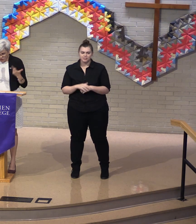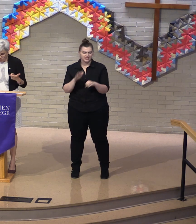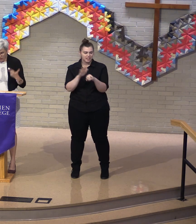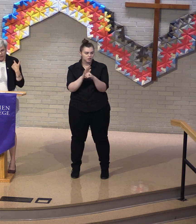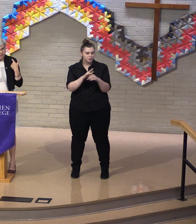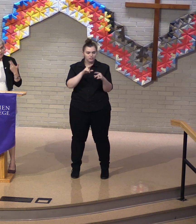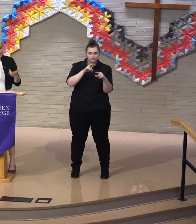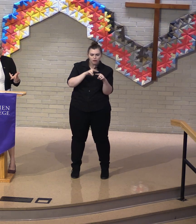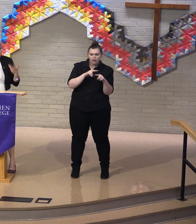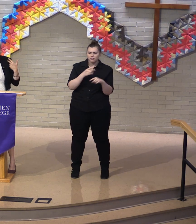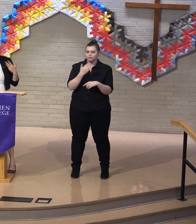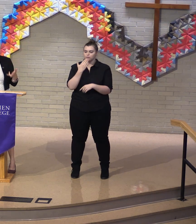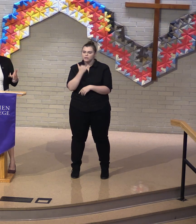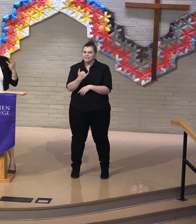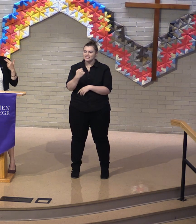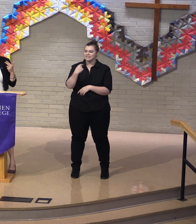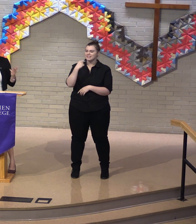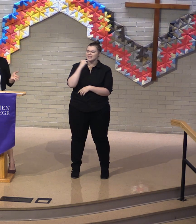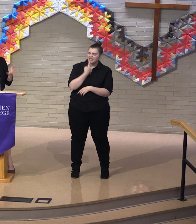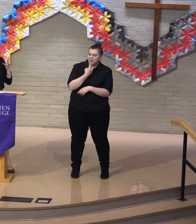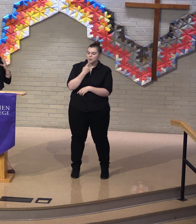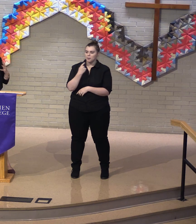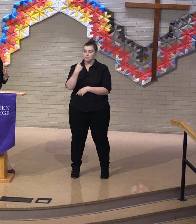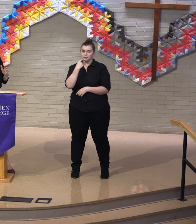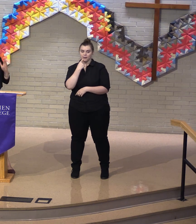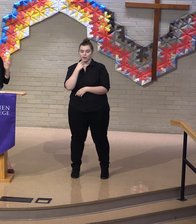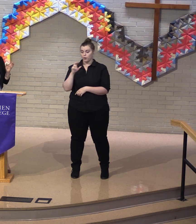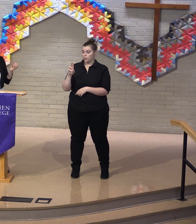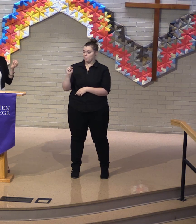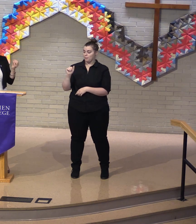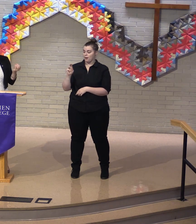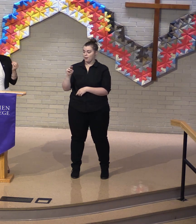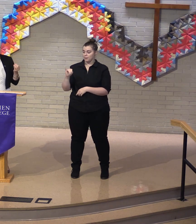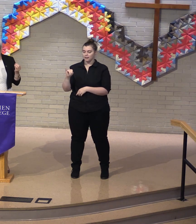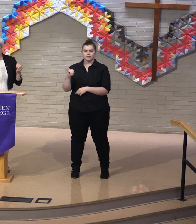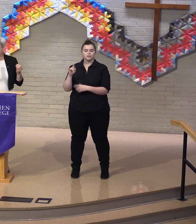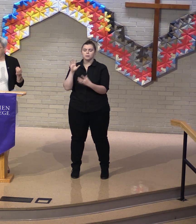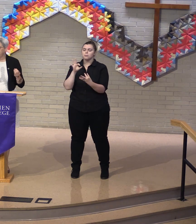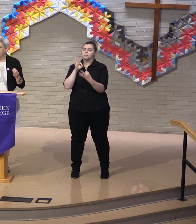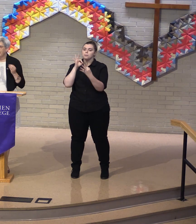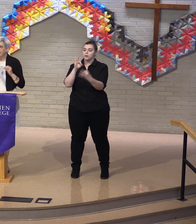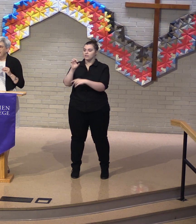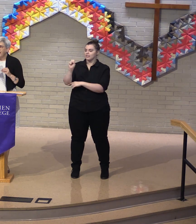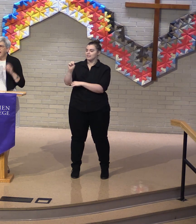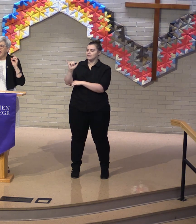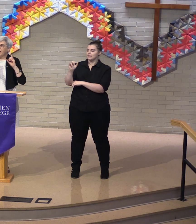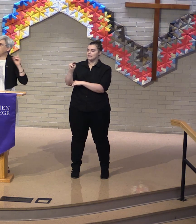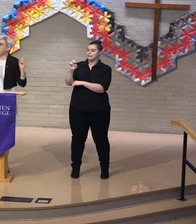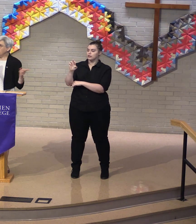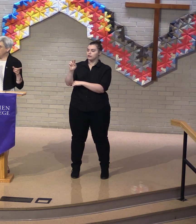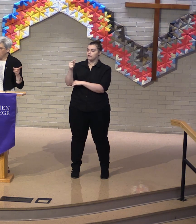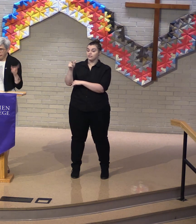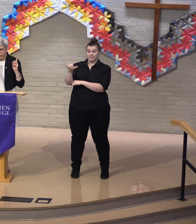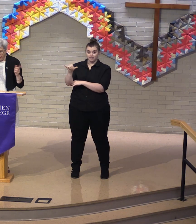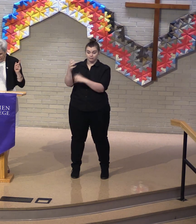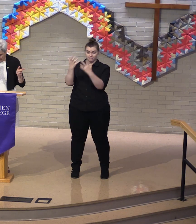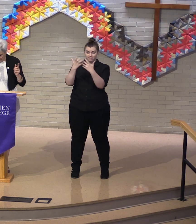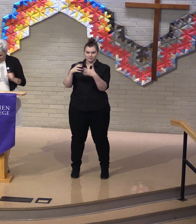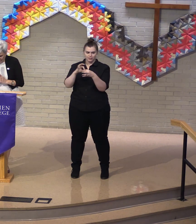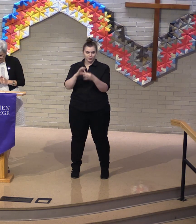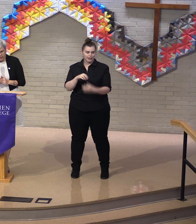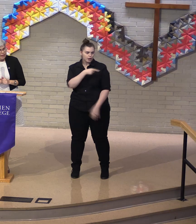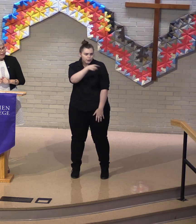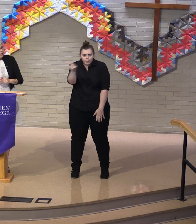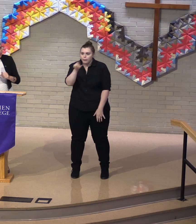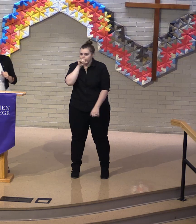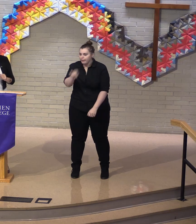salty, sweet, sour, bitter, and umami in perfect synergy. And you love